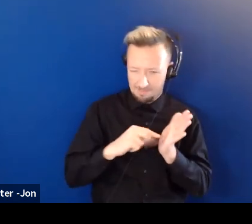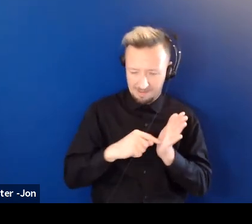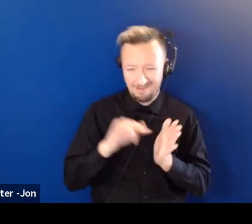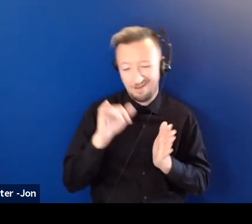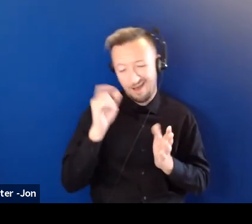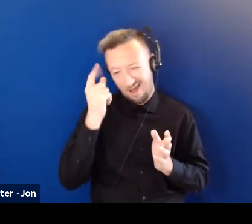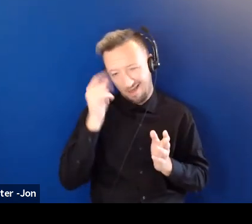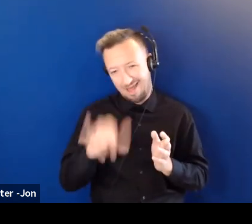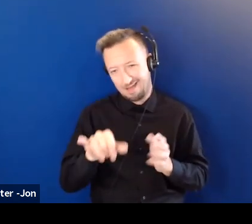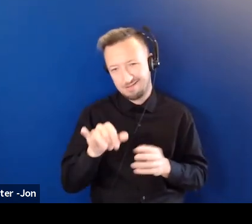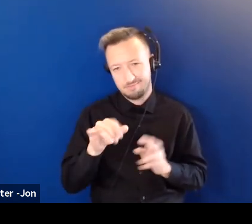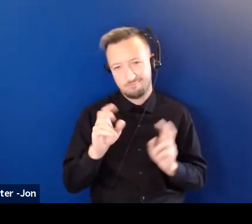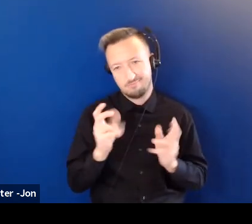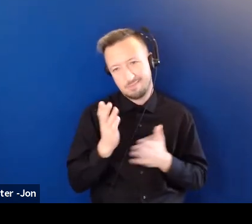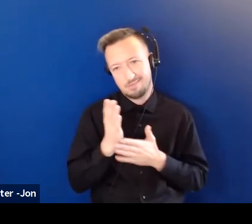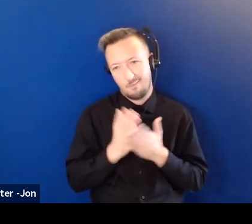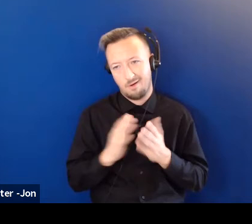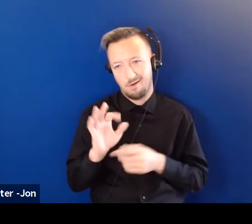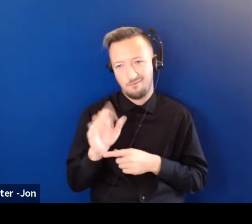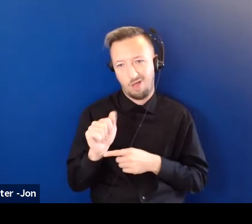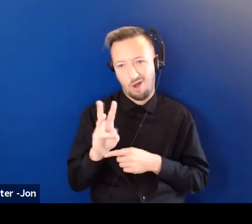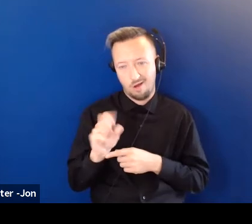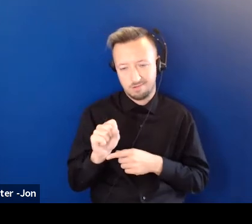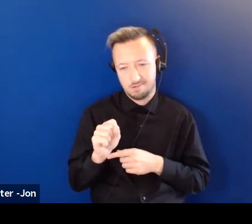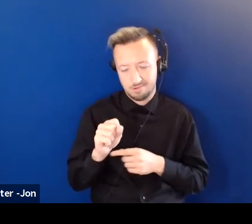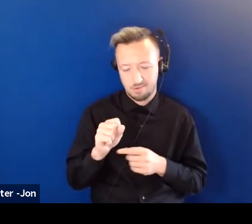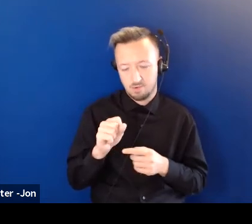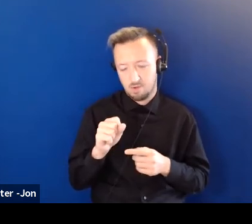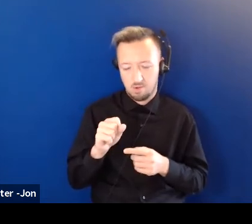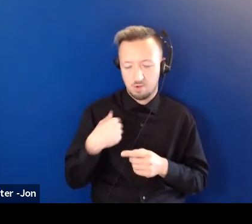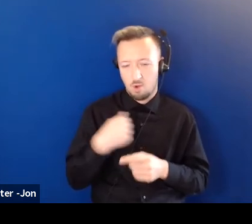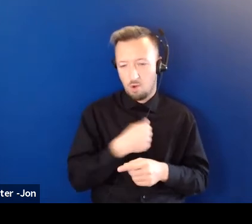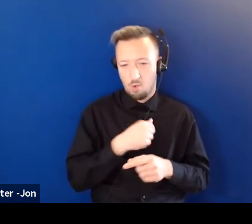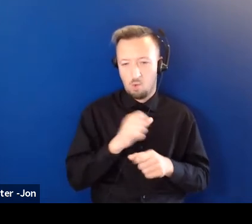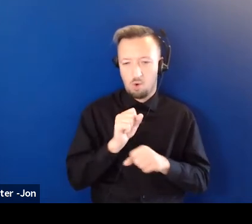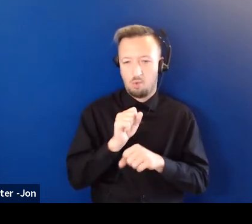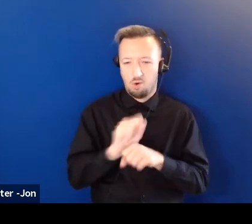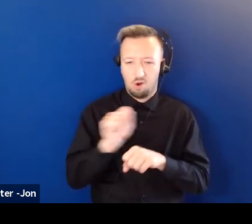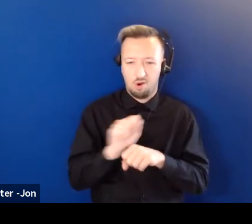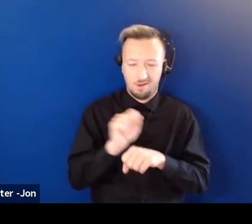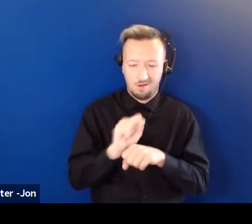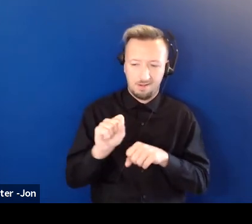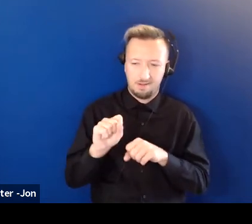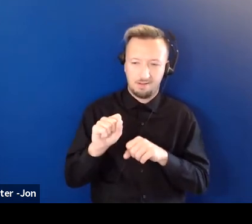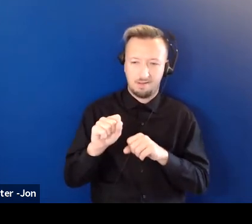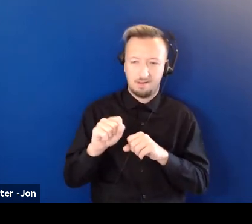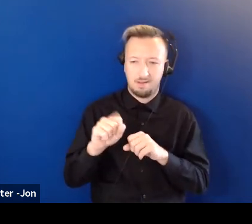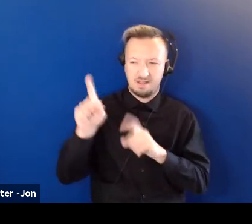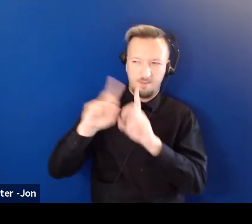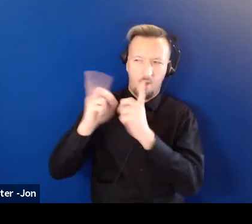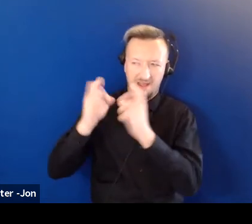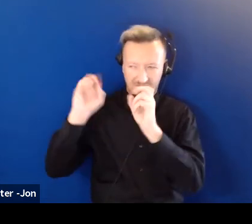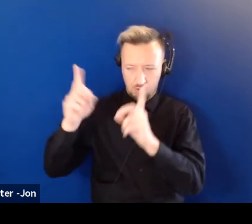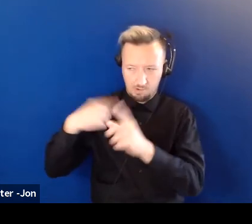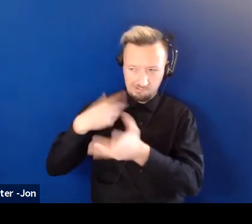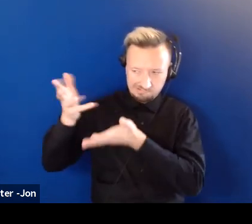process that we are working to change with our partners at Department of Ed. And